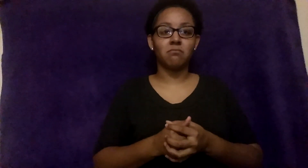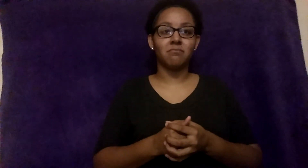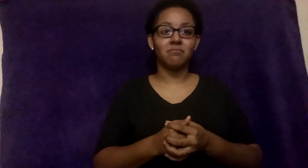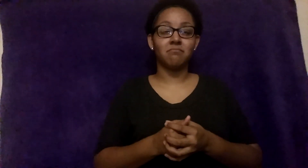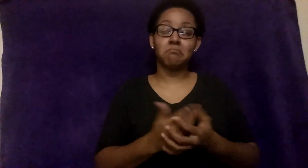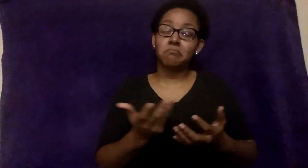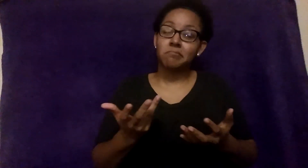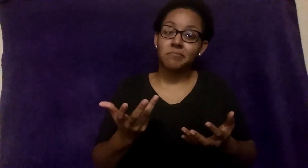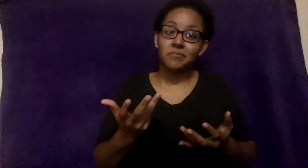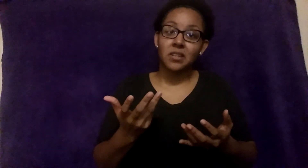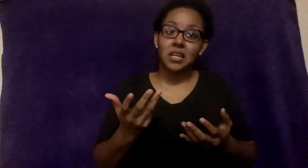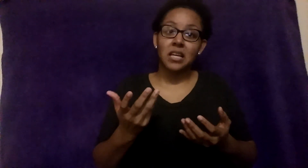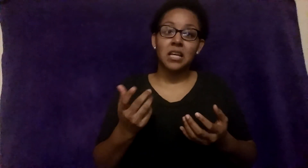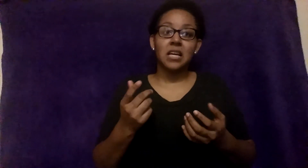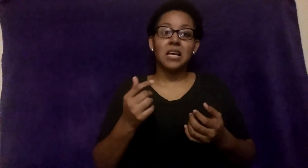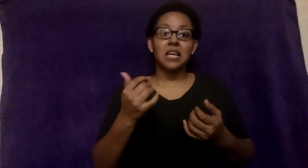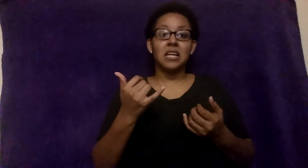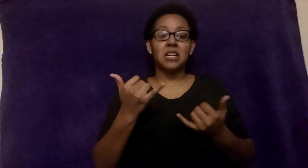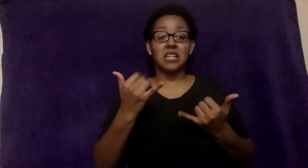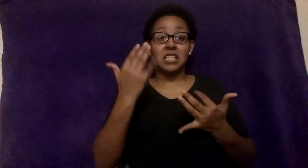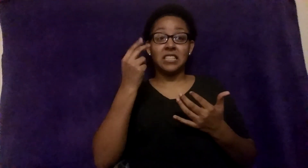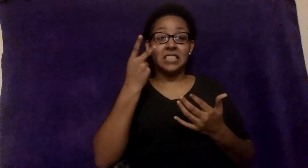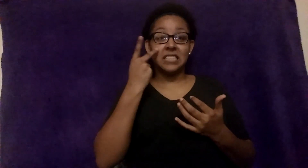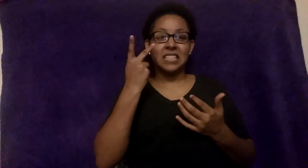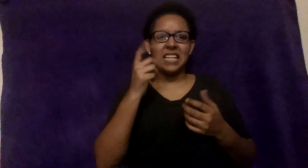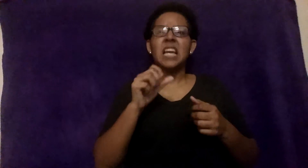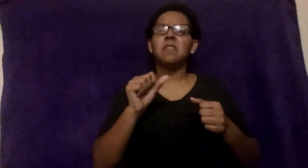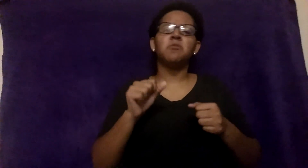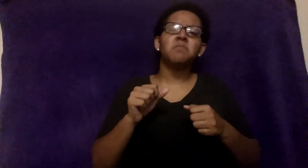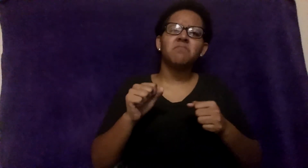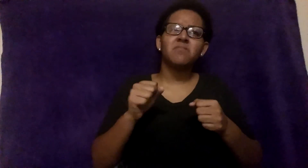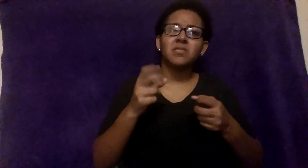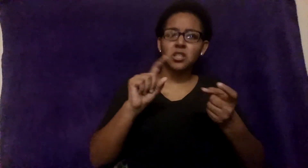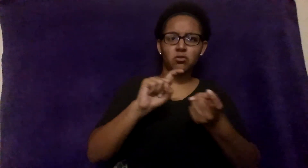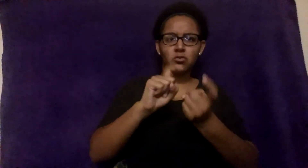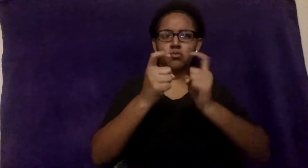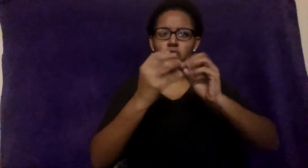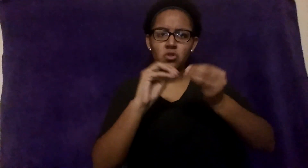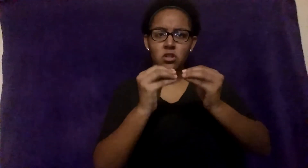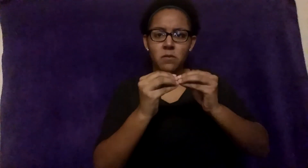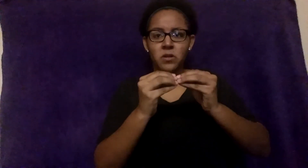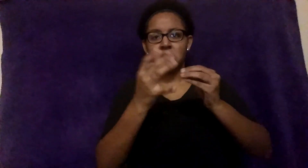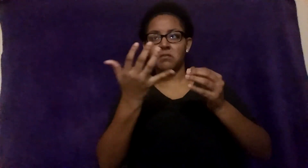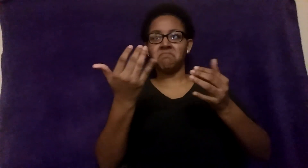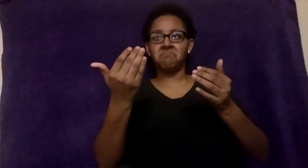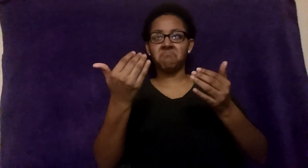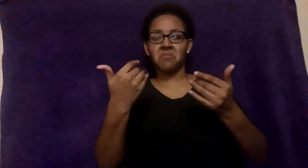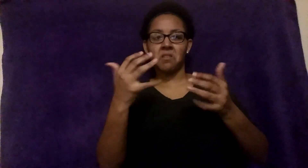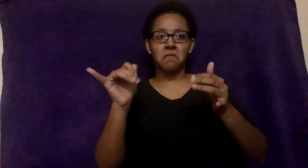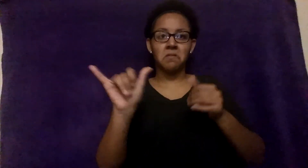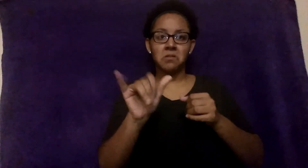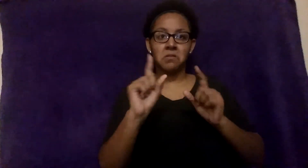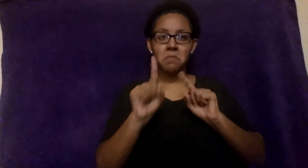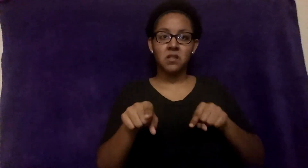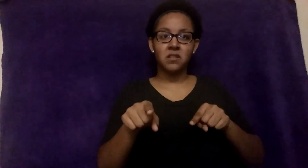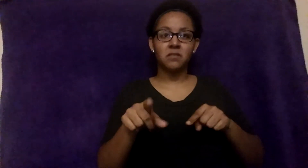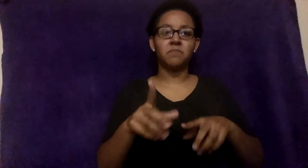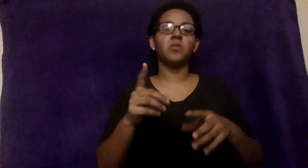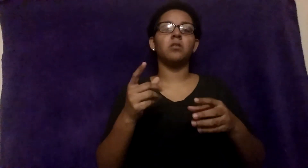Well, we're not going to see that. Can you switch the two numbers and get the same answer? Well, let's try that. I'm going to try it in a different color so we don't get all confused. So let's start